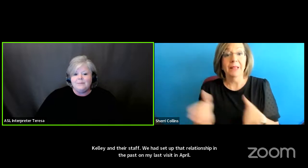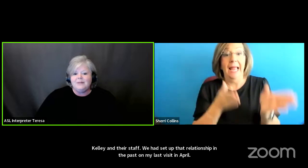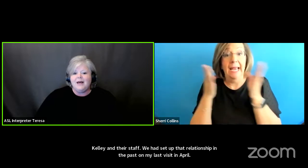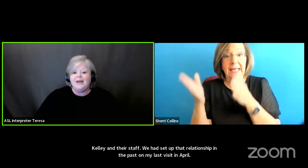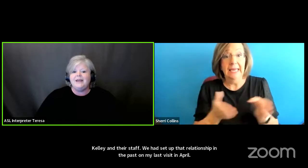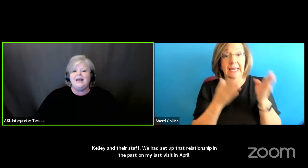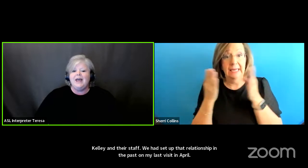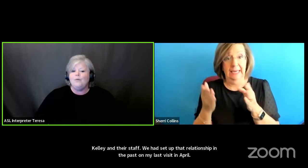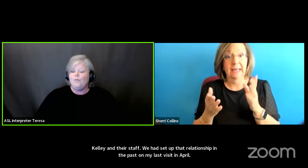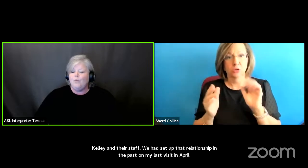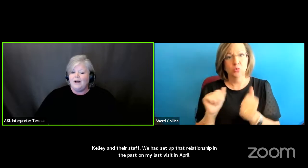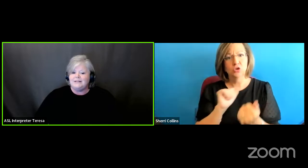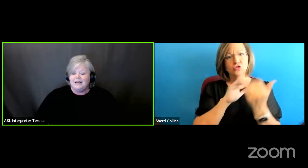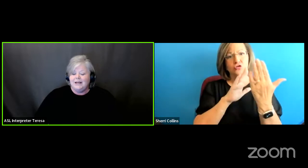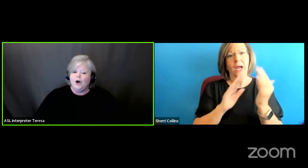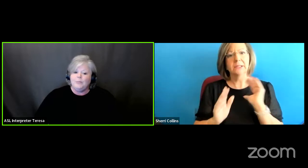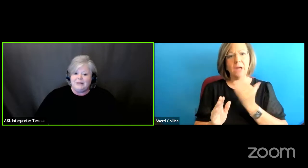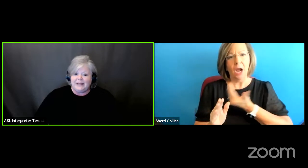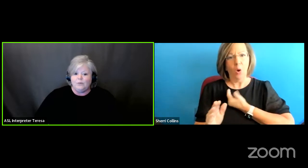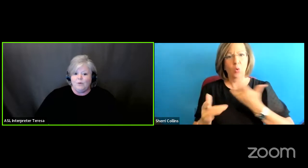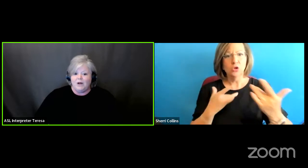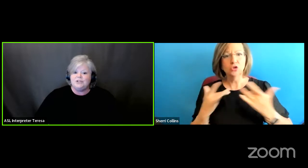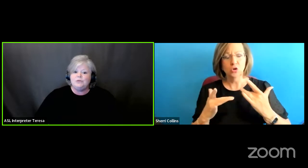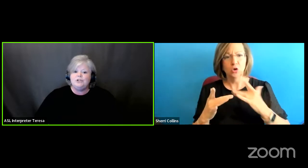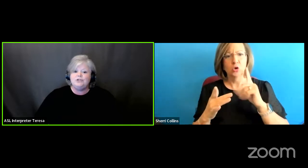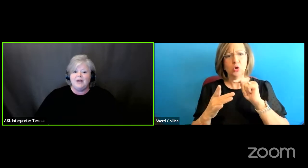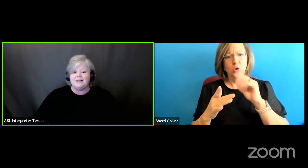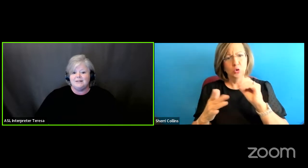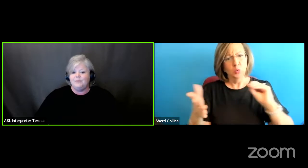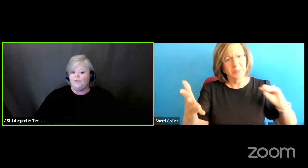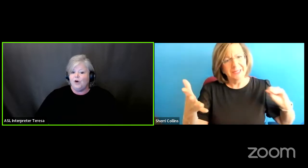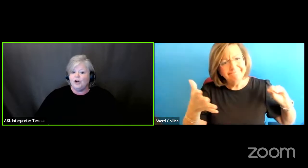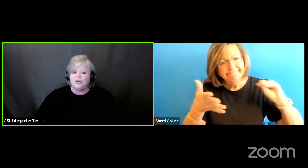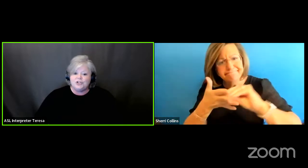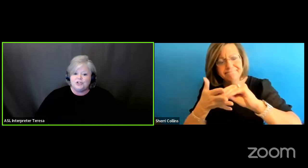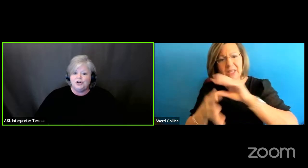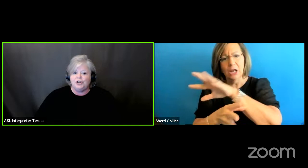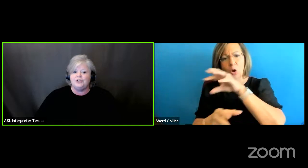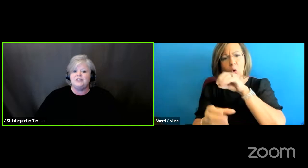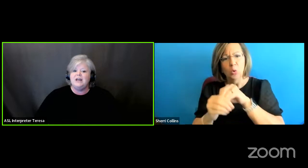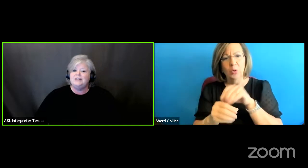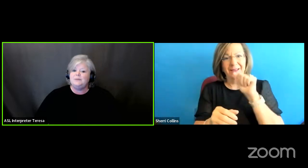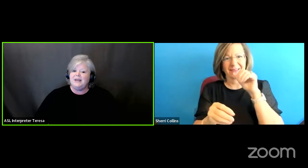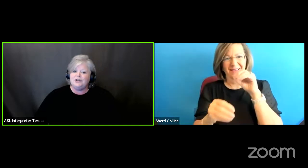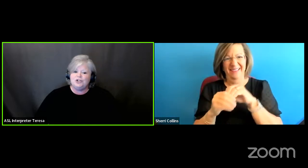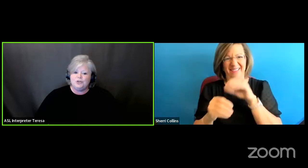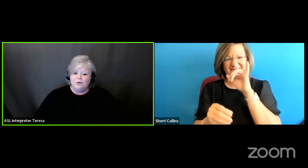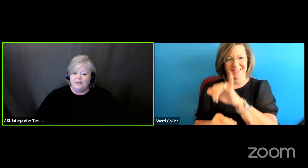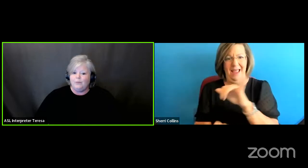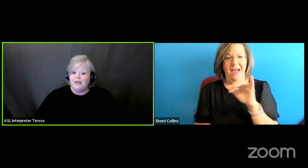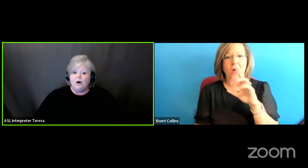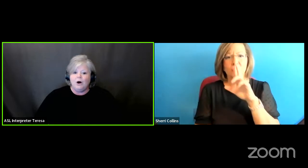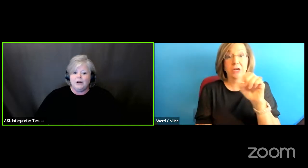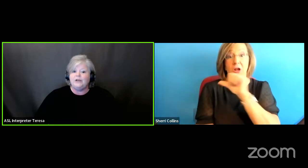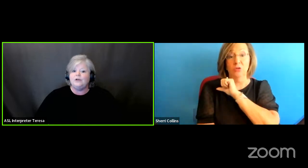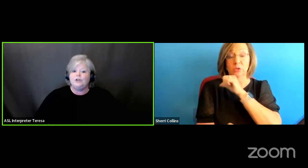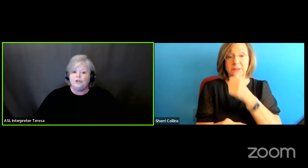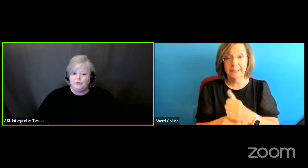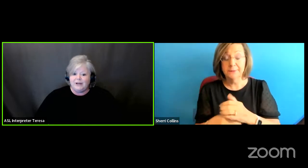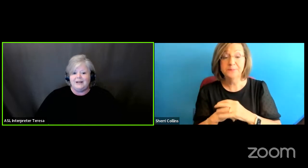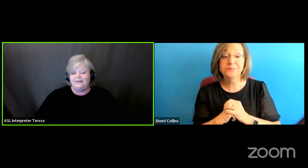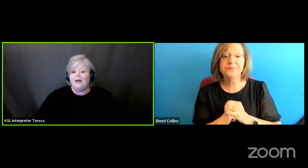the timeline and what our plan was to address some of our concerns to make sure that we